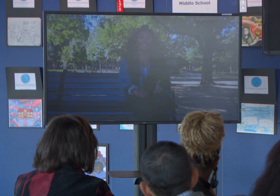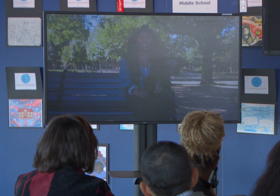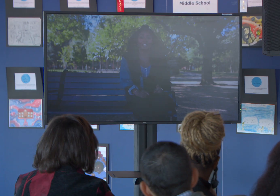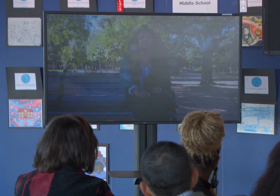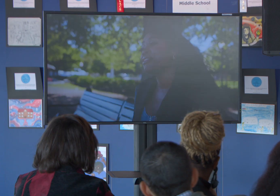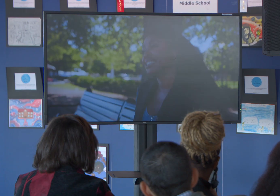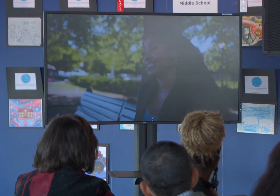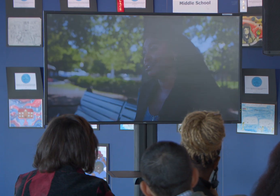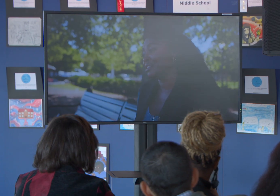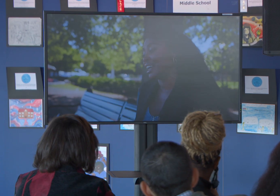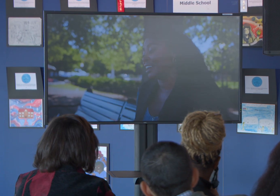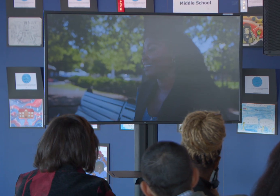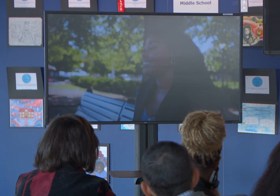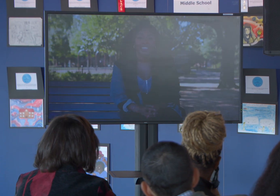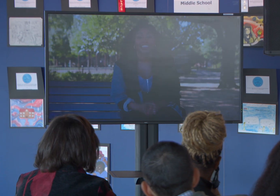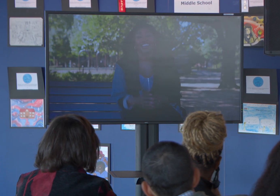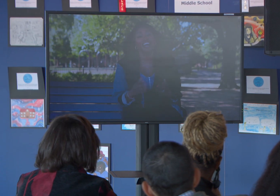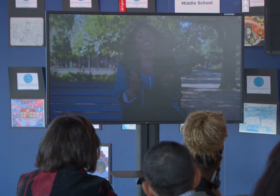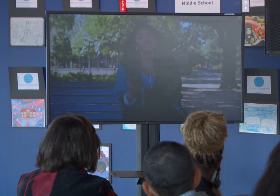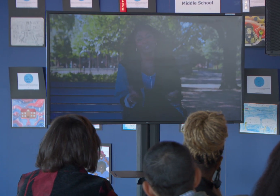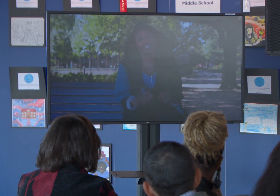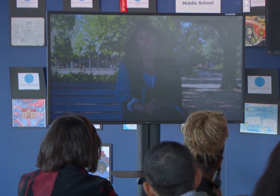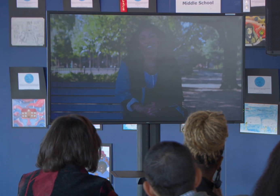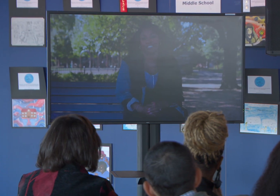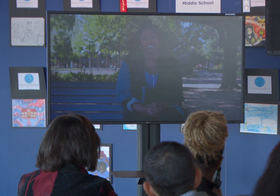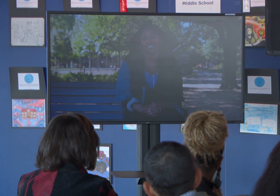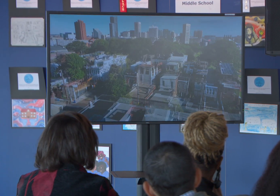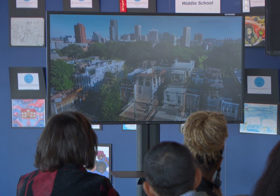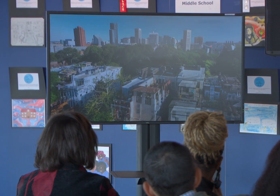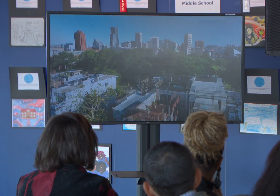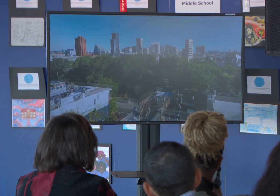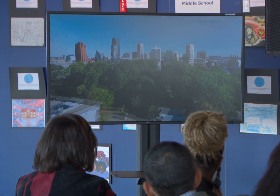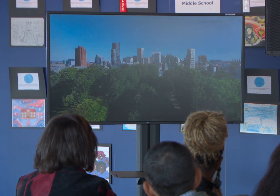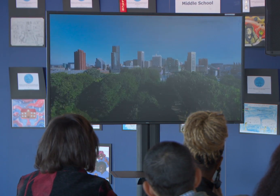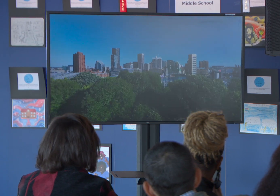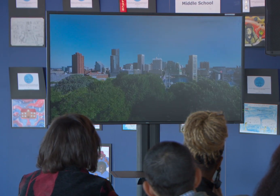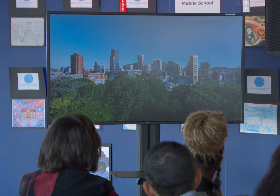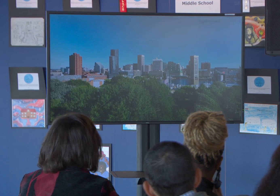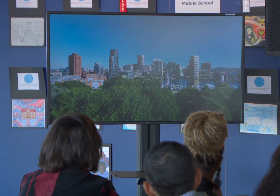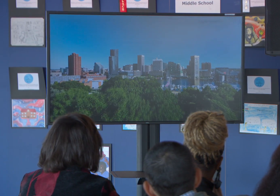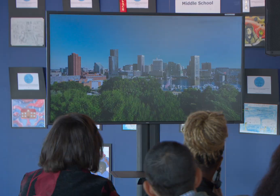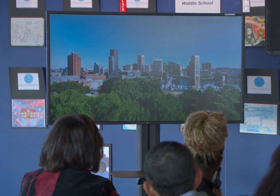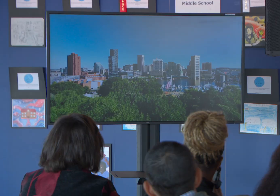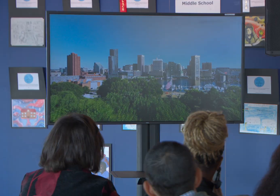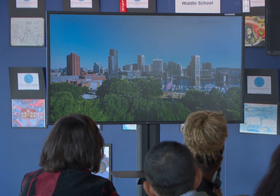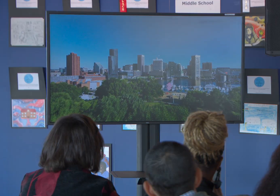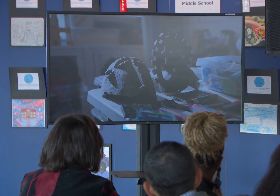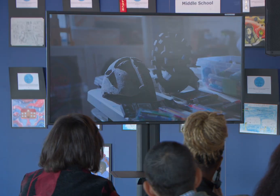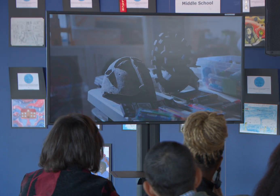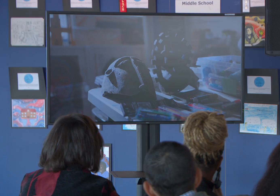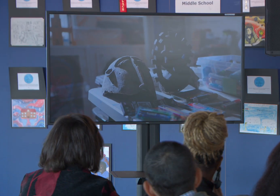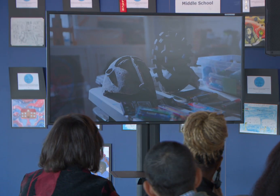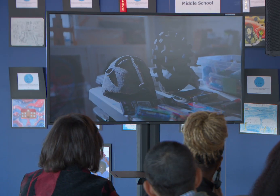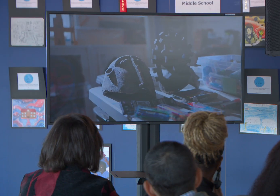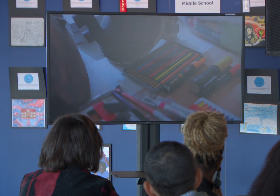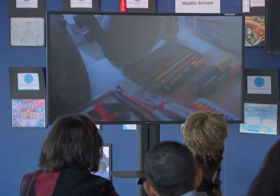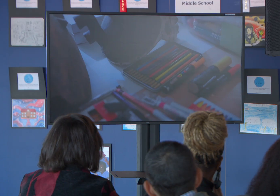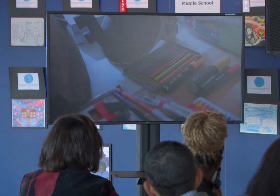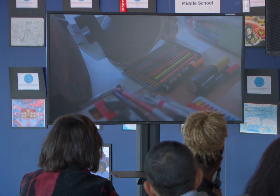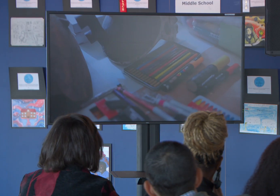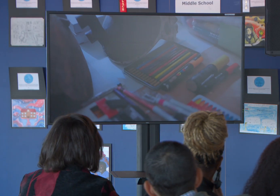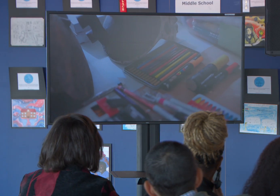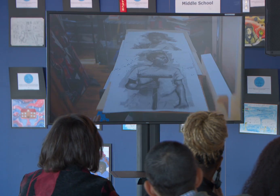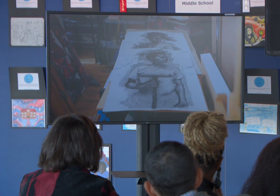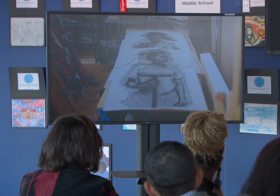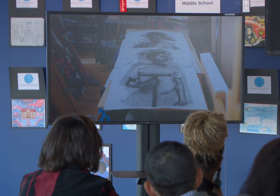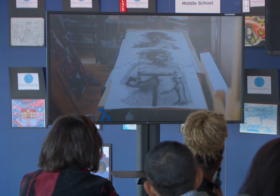in the Arts, but this is a new day, a new chapter. With renewed support from the city and the creative community,